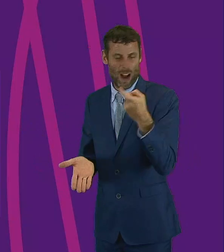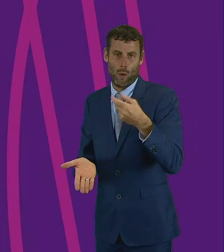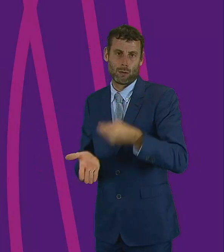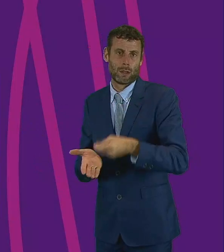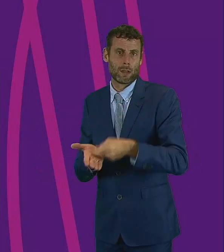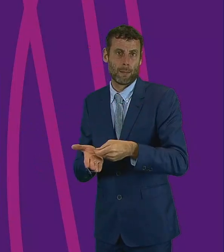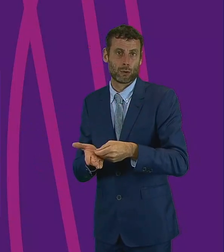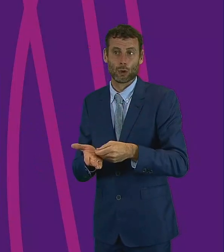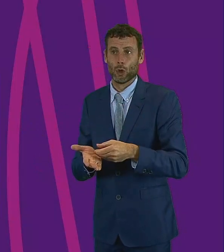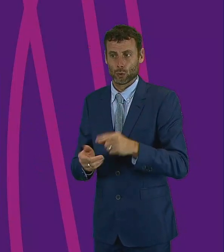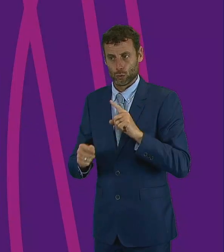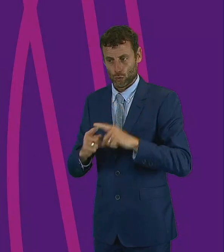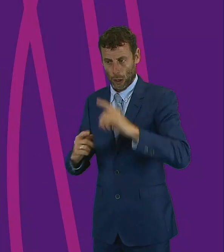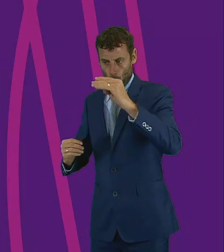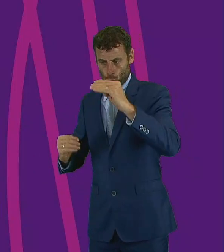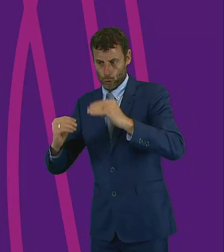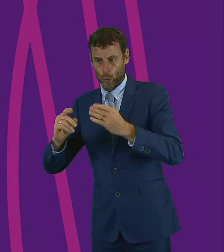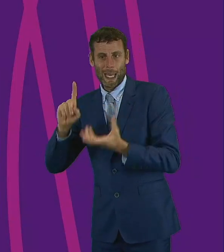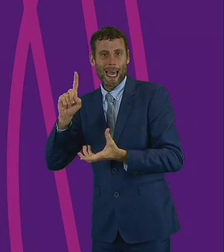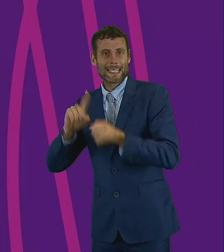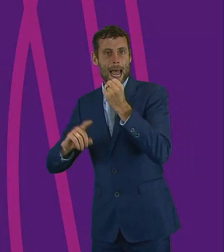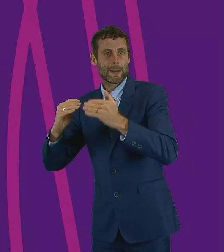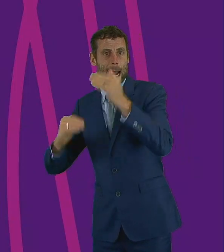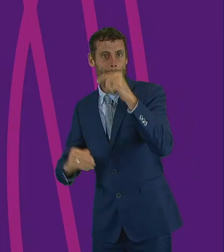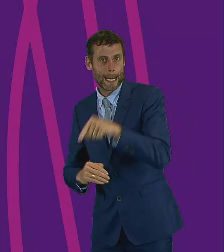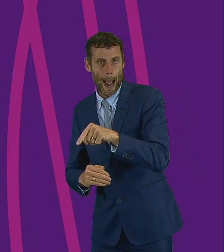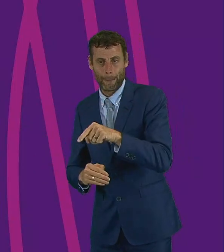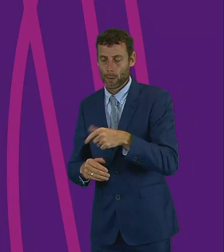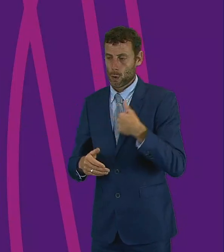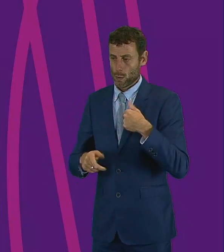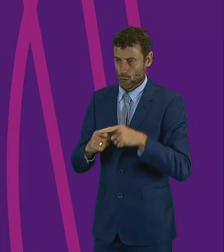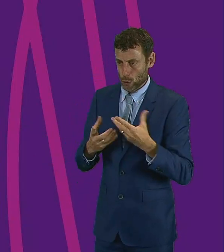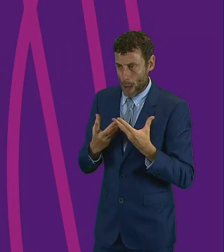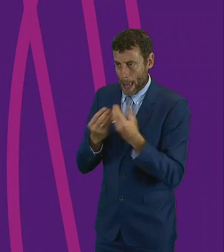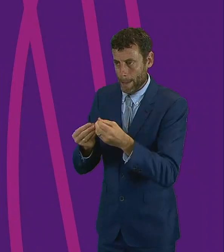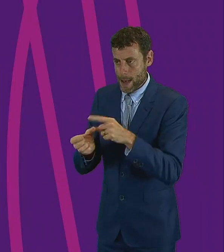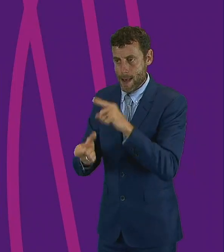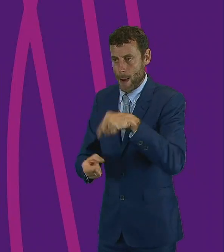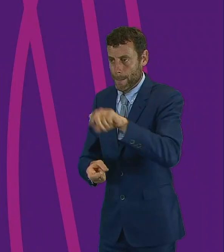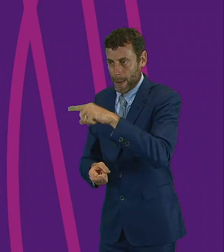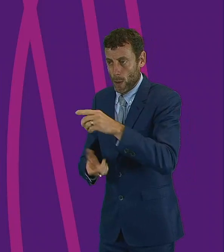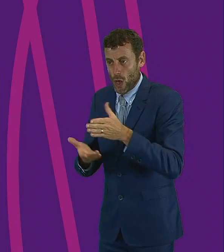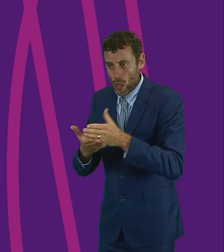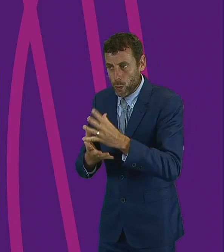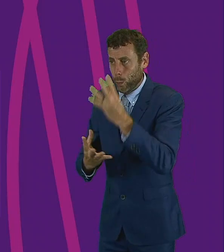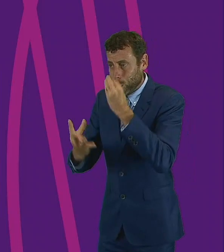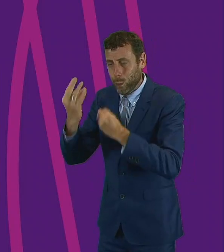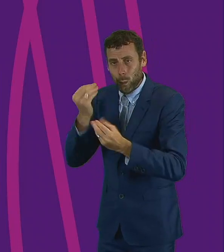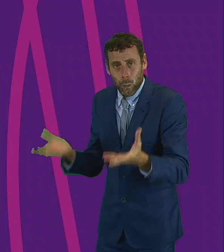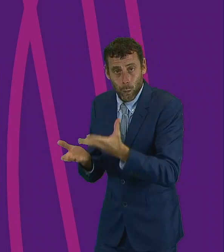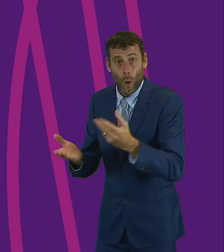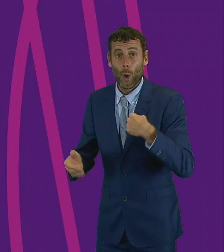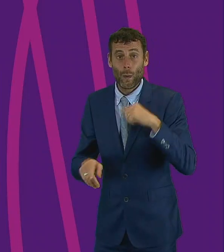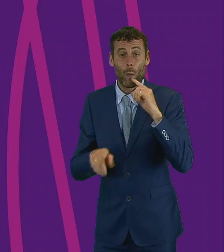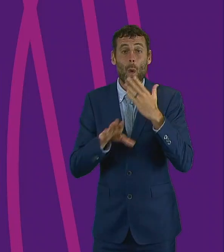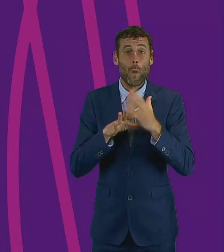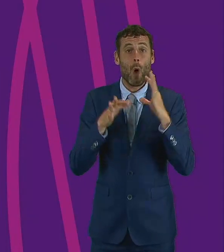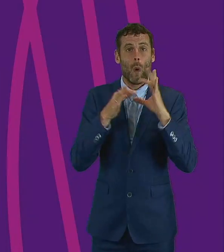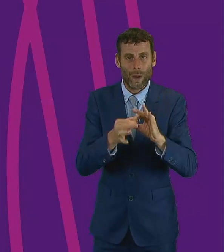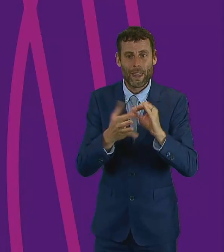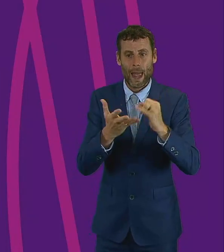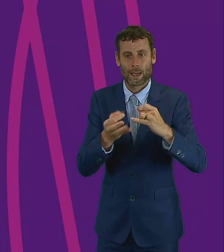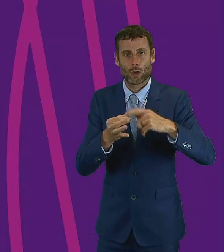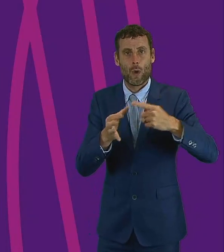attainment gap. We are supporting young people through this difficult period, and we will work with the SQA. Unlike other governments, we